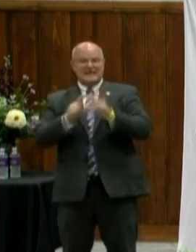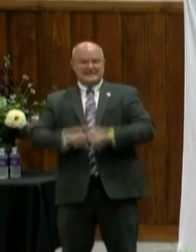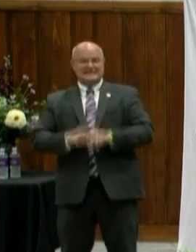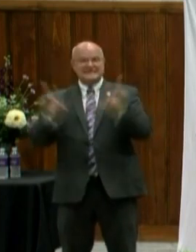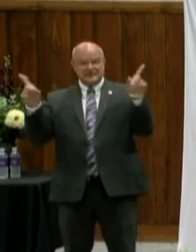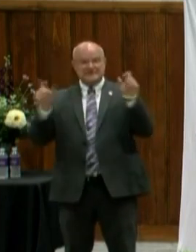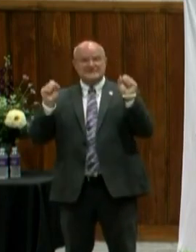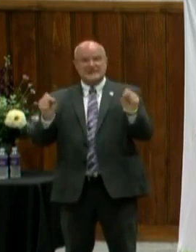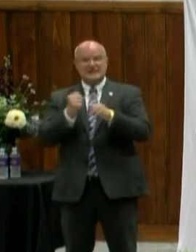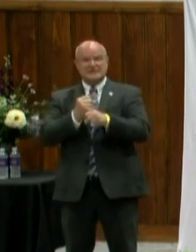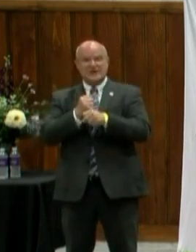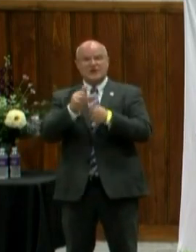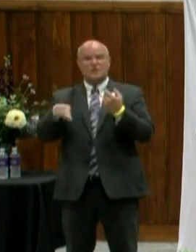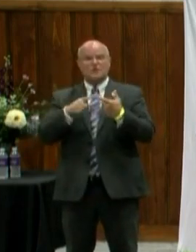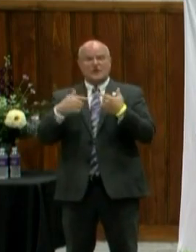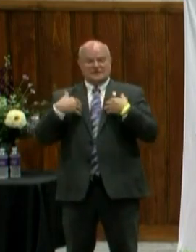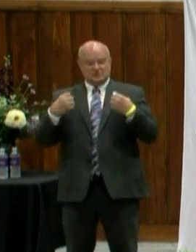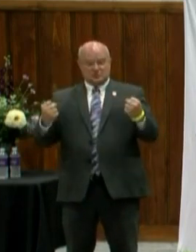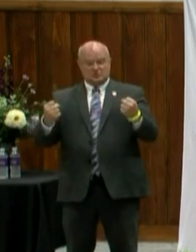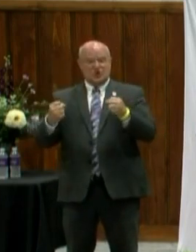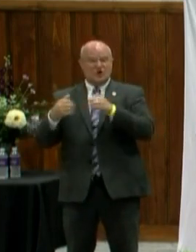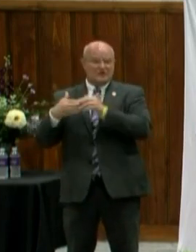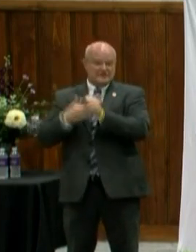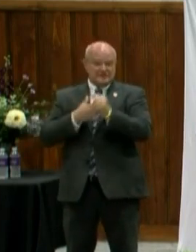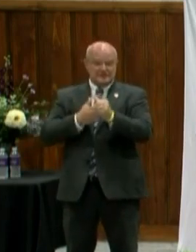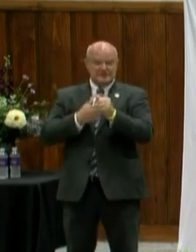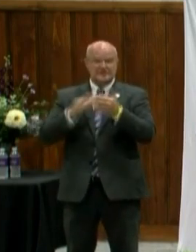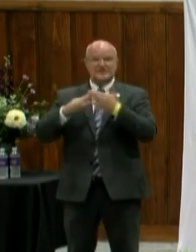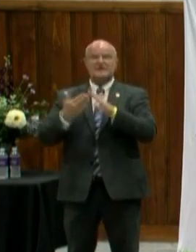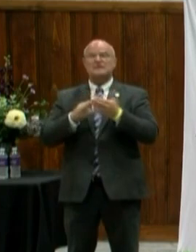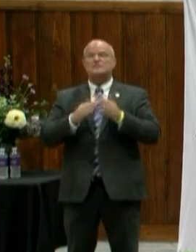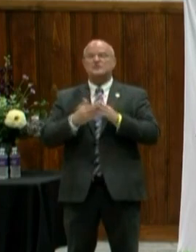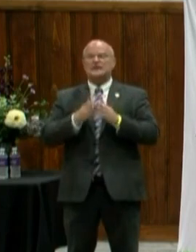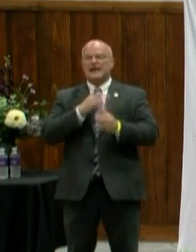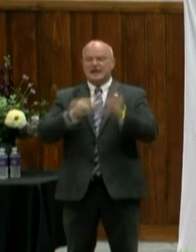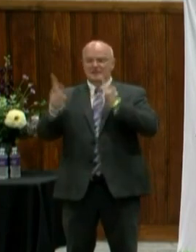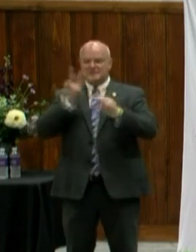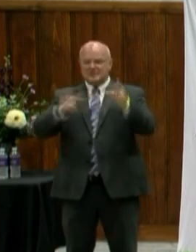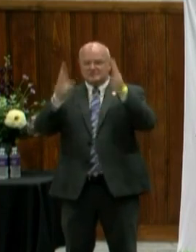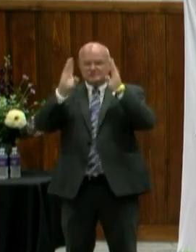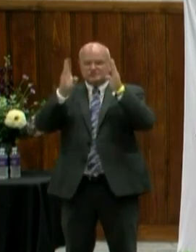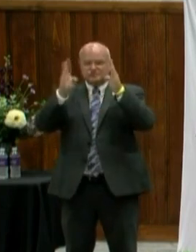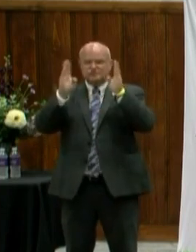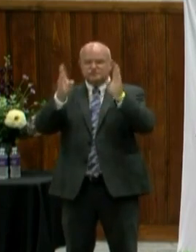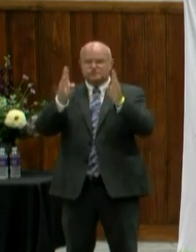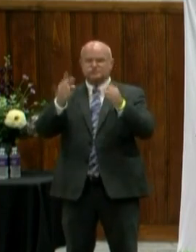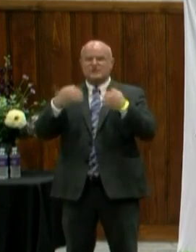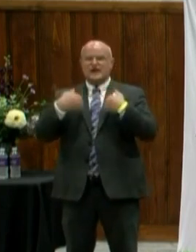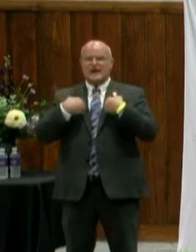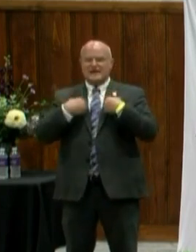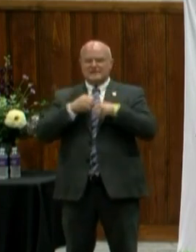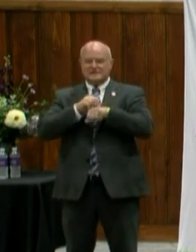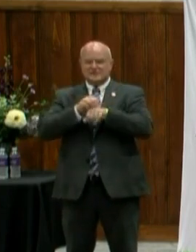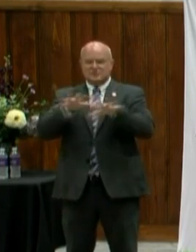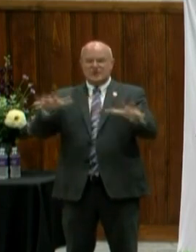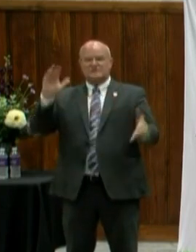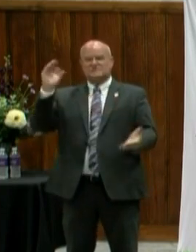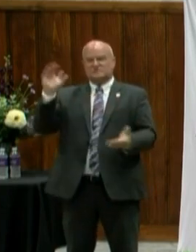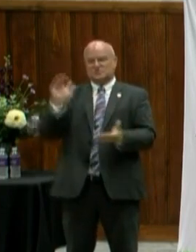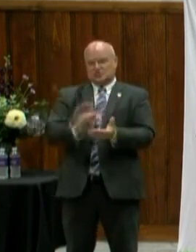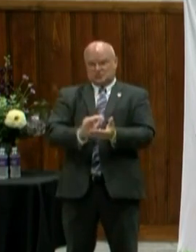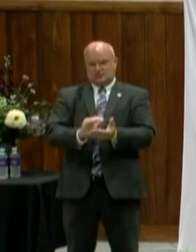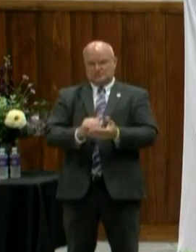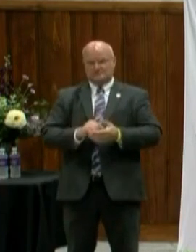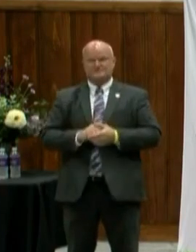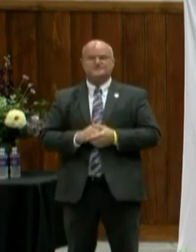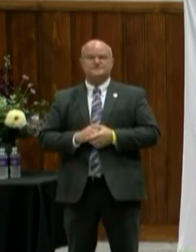difference it can make when you have strong leadership and the community is focused on reducing the number of cases.